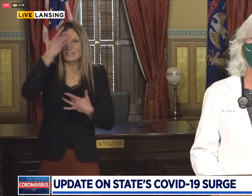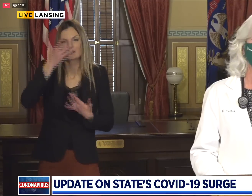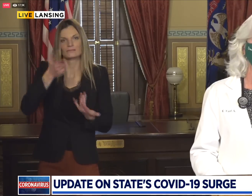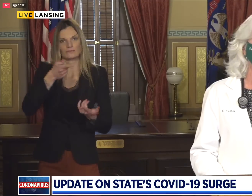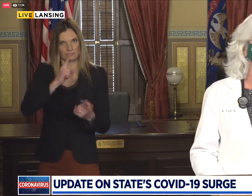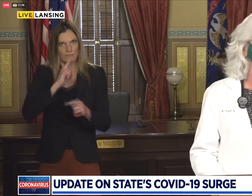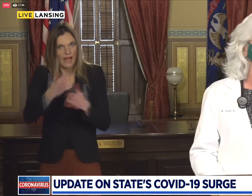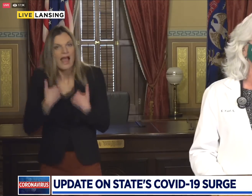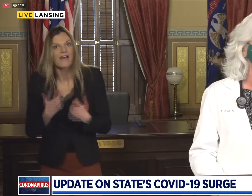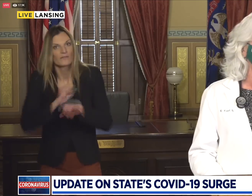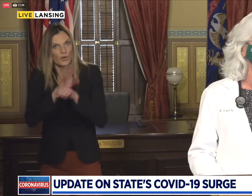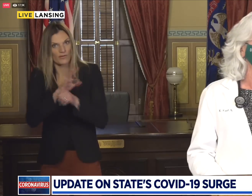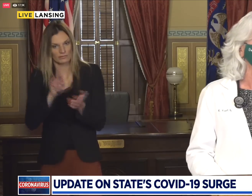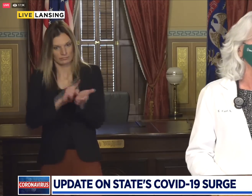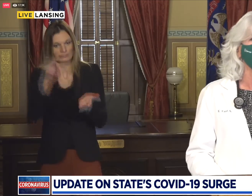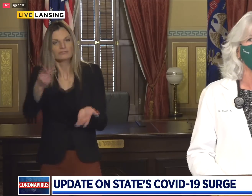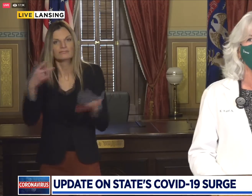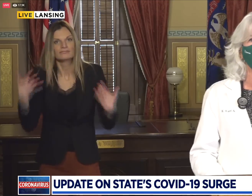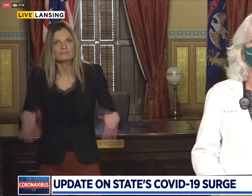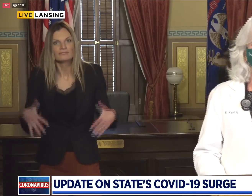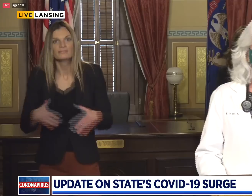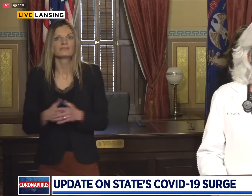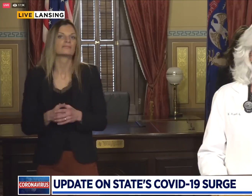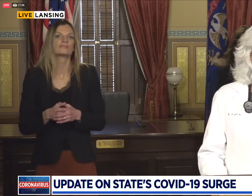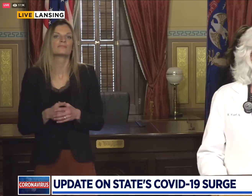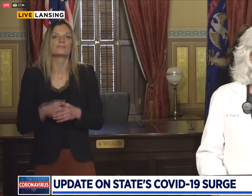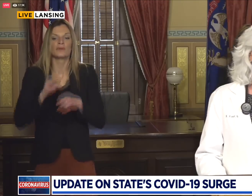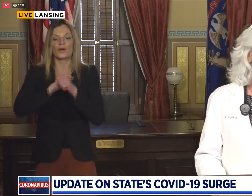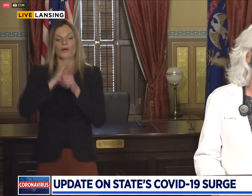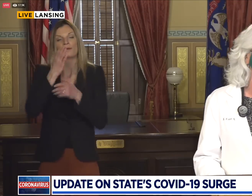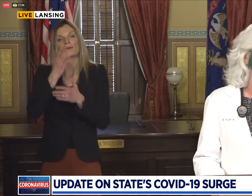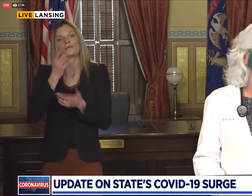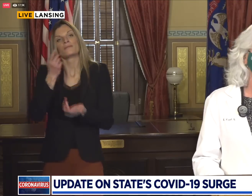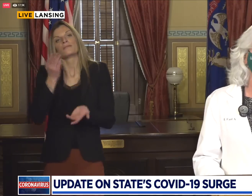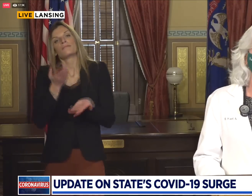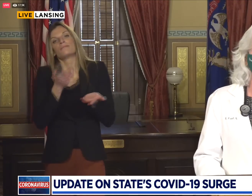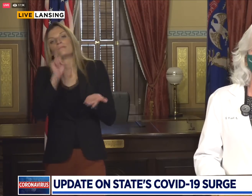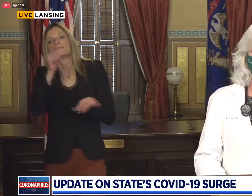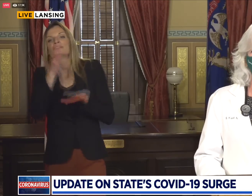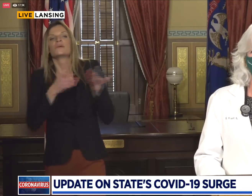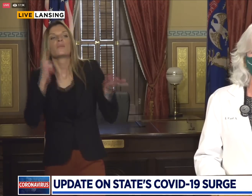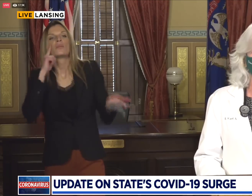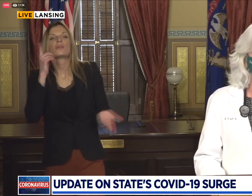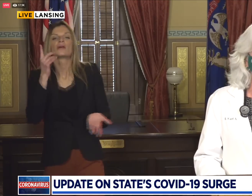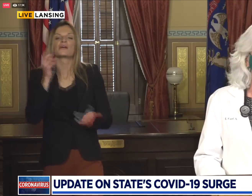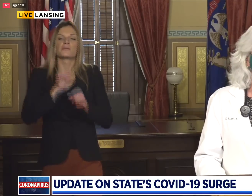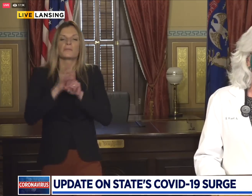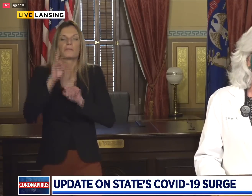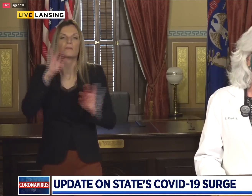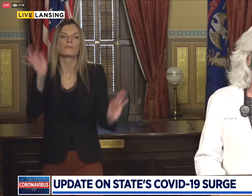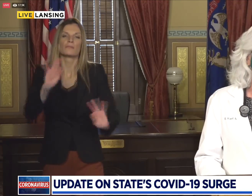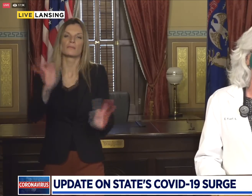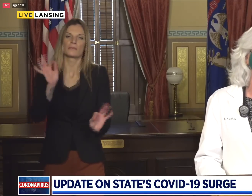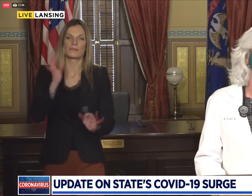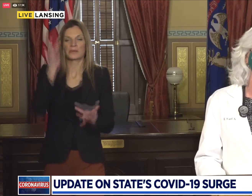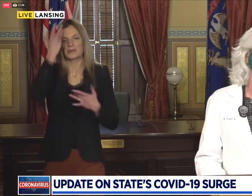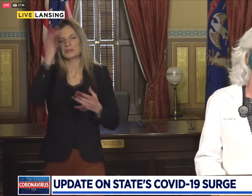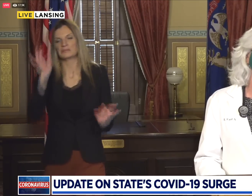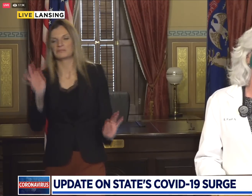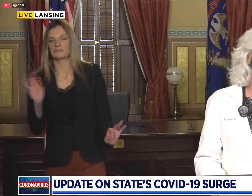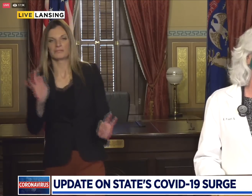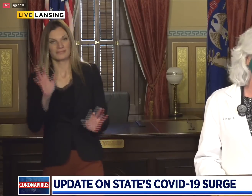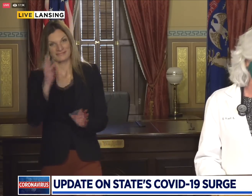COVID. And while many people may experience COVID in a short-lived, non-severe fashion, others that they come into contact